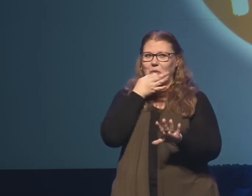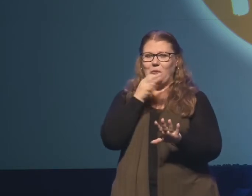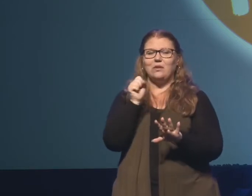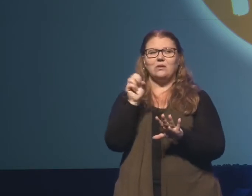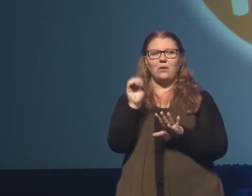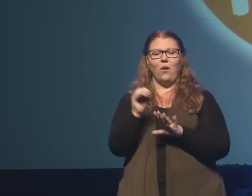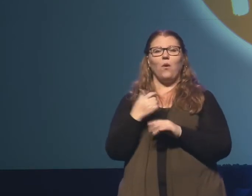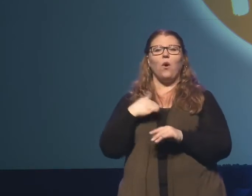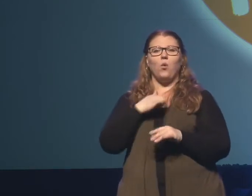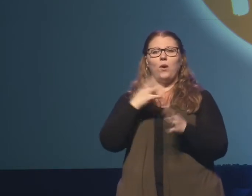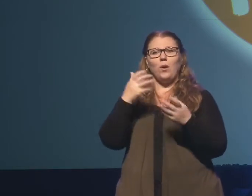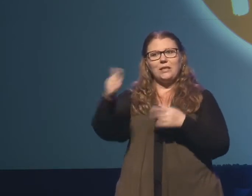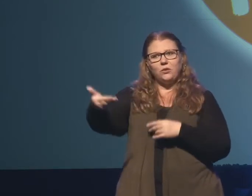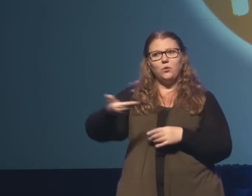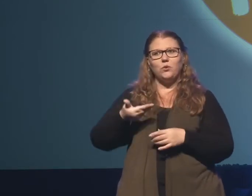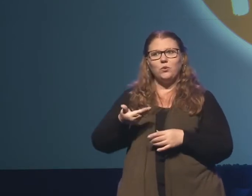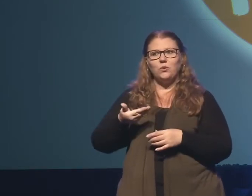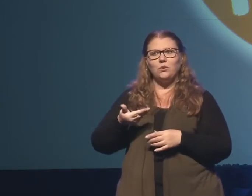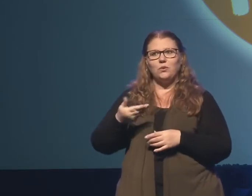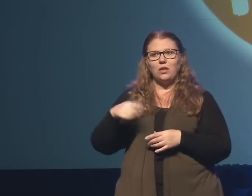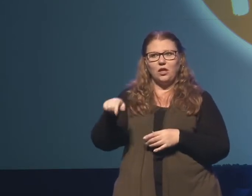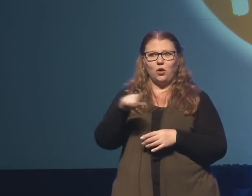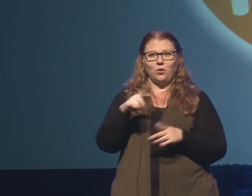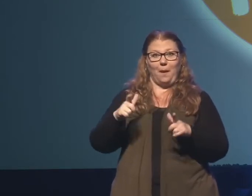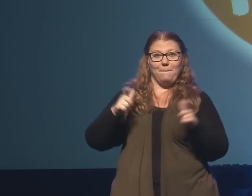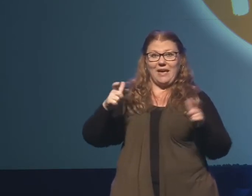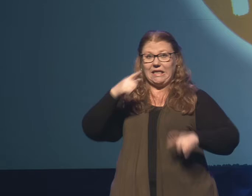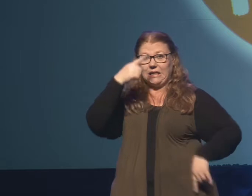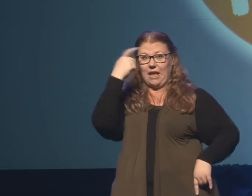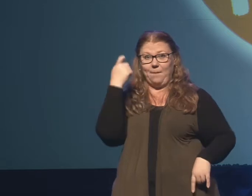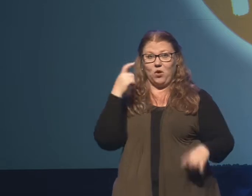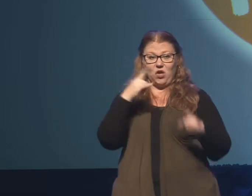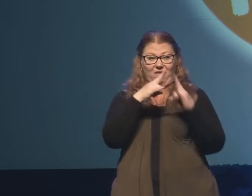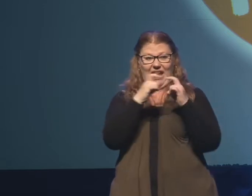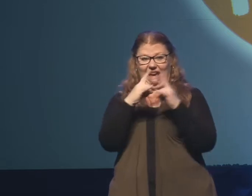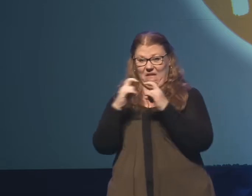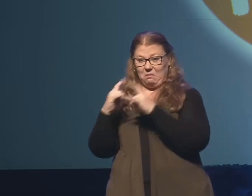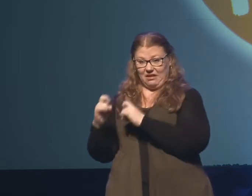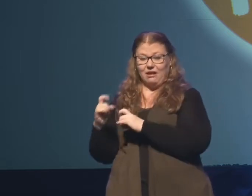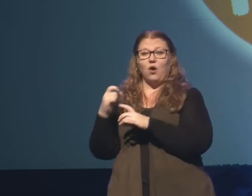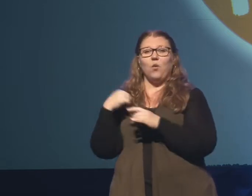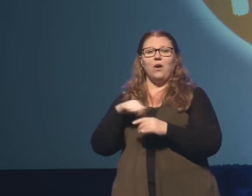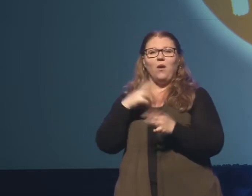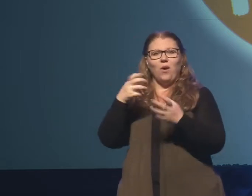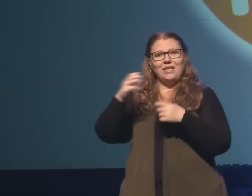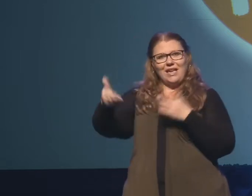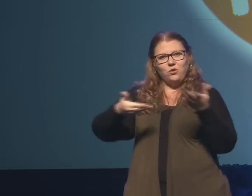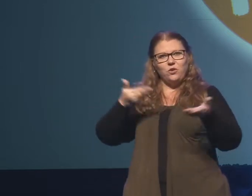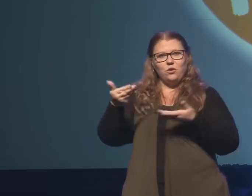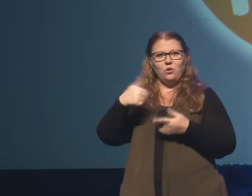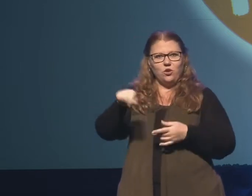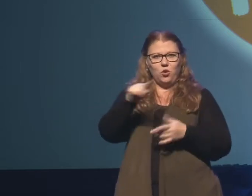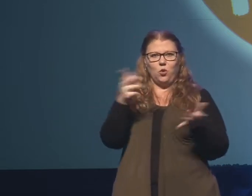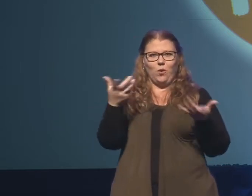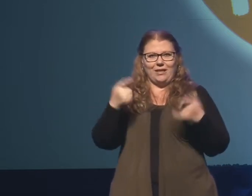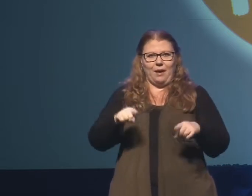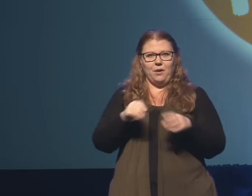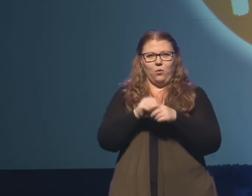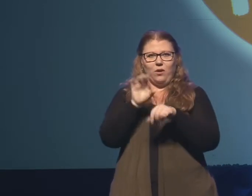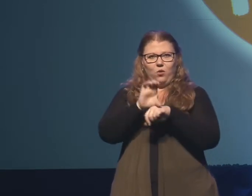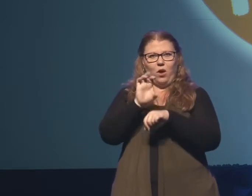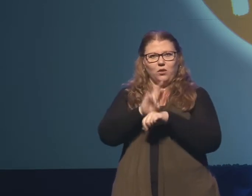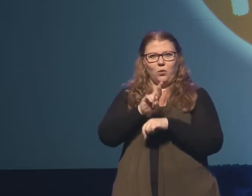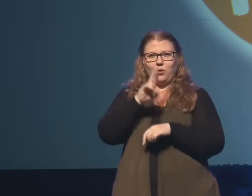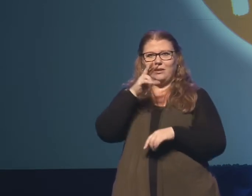so we want to introduce you. It's going to be a big summer of camps, and we want to introduce you to what's happening with Crossroads